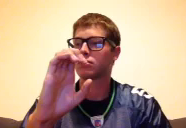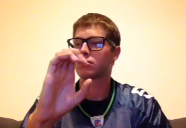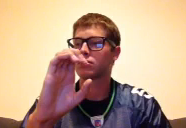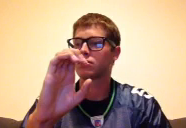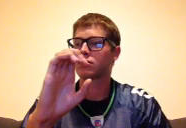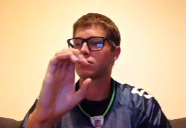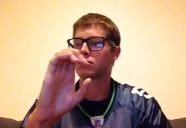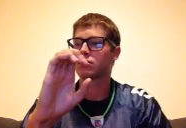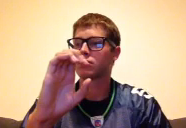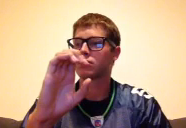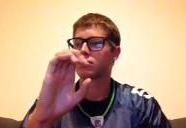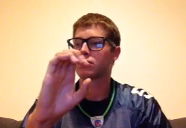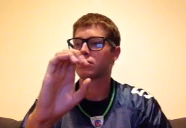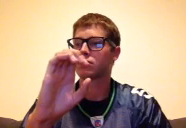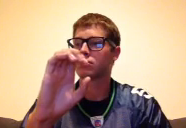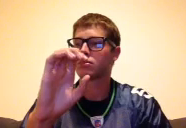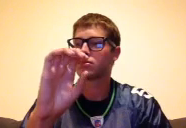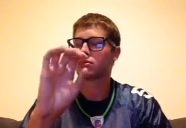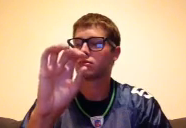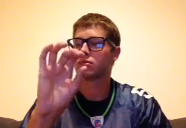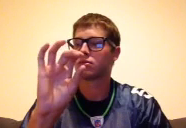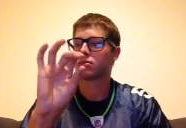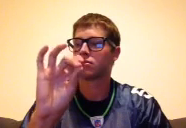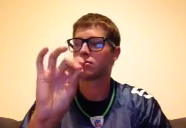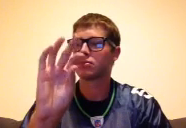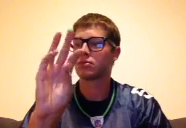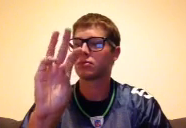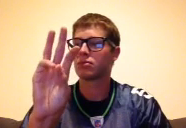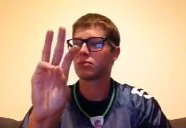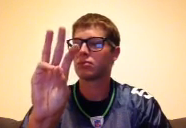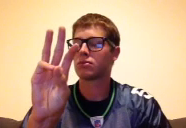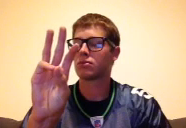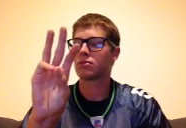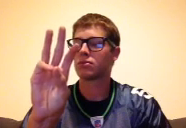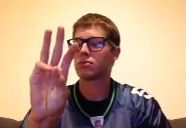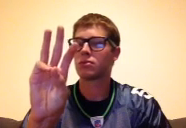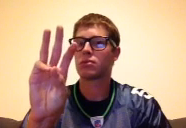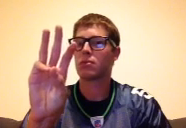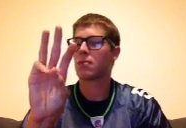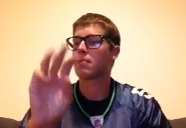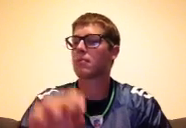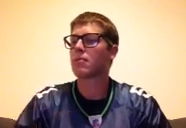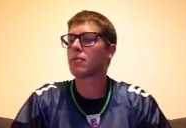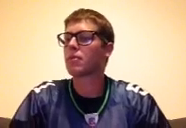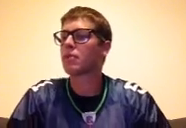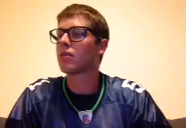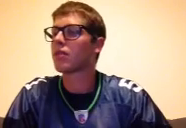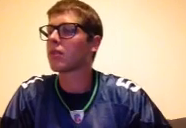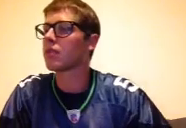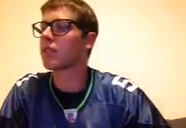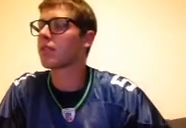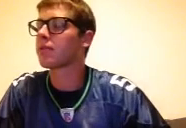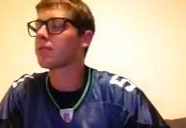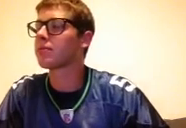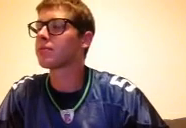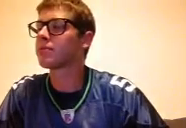field, and nobody had any idea what was going on. You know, it seemed like at first, from my vantage